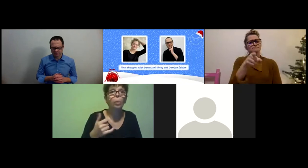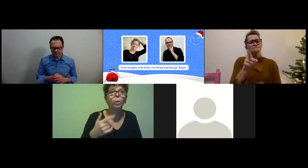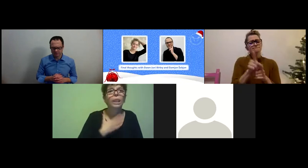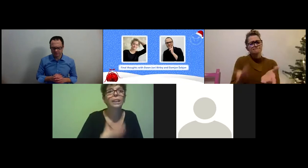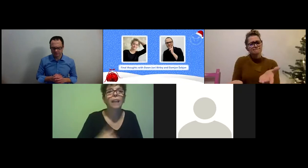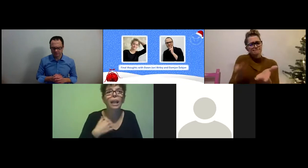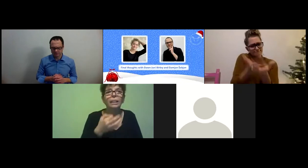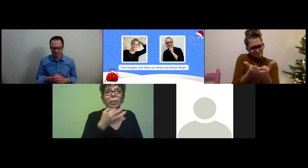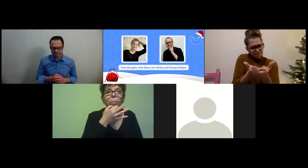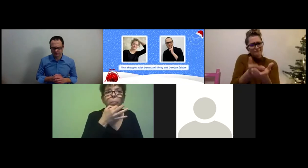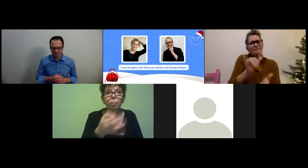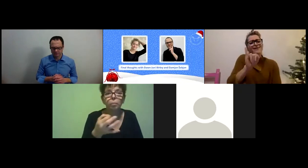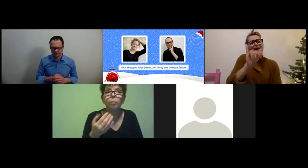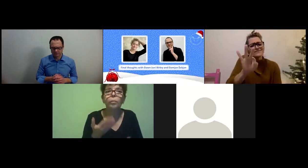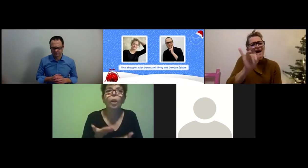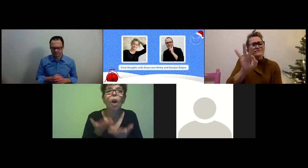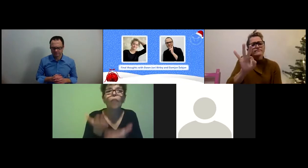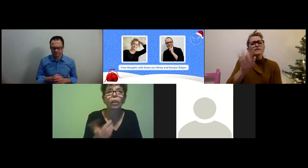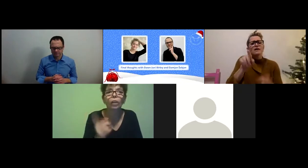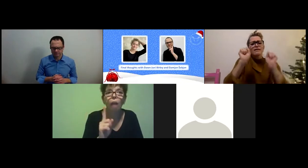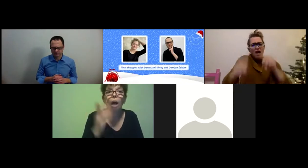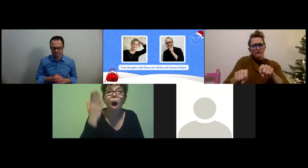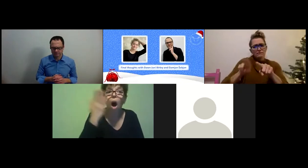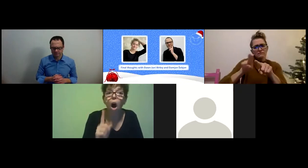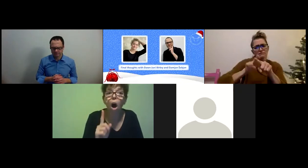But I'm also curious about your personal